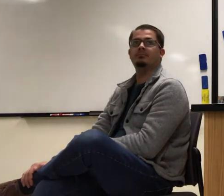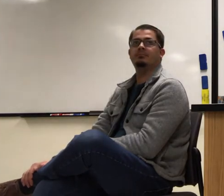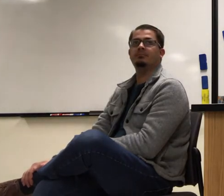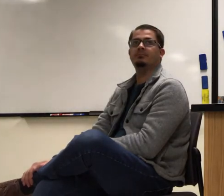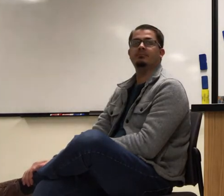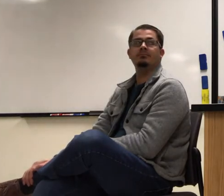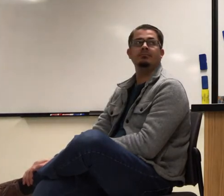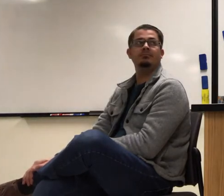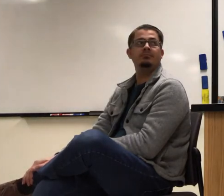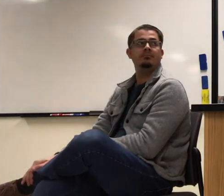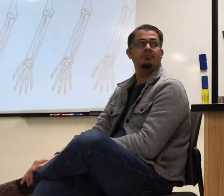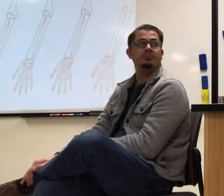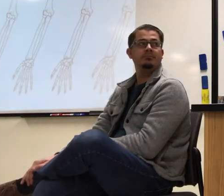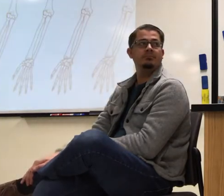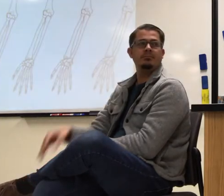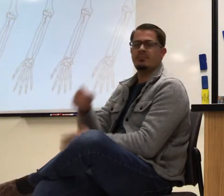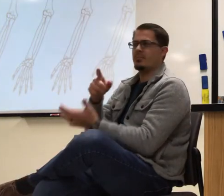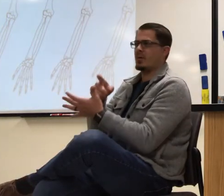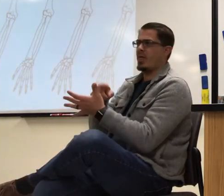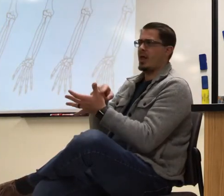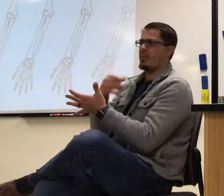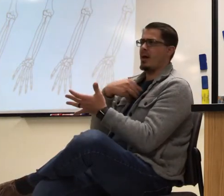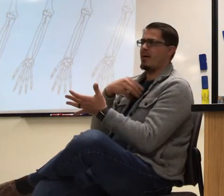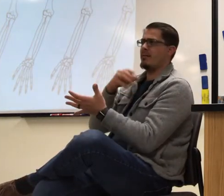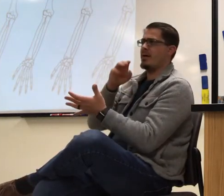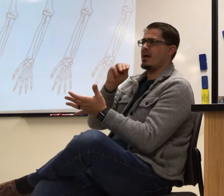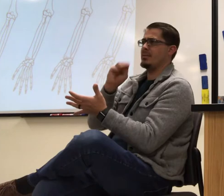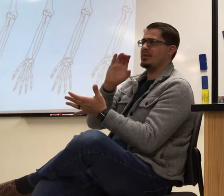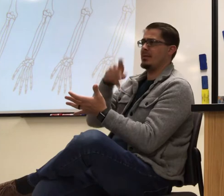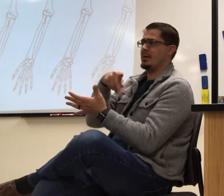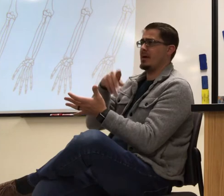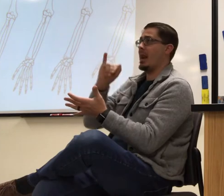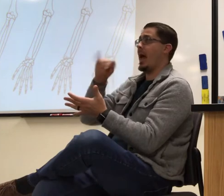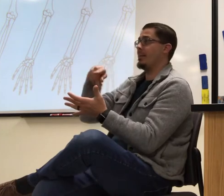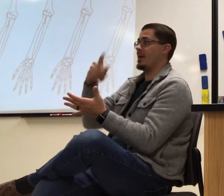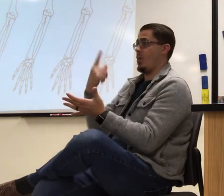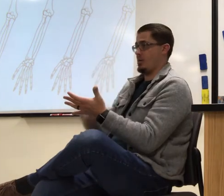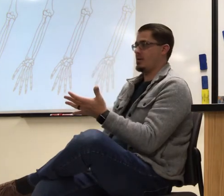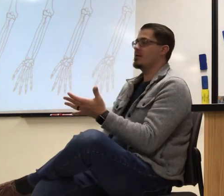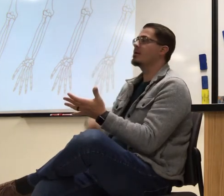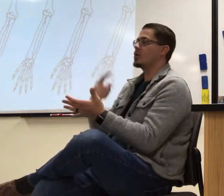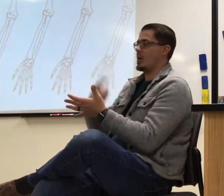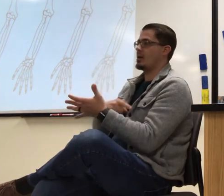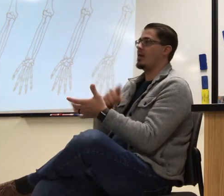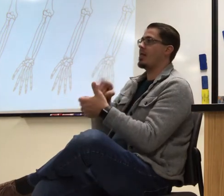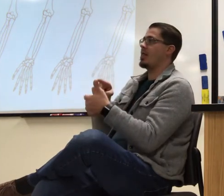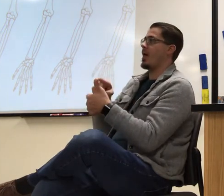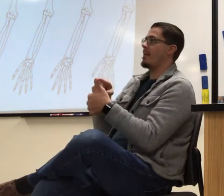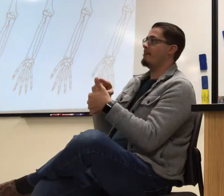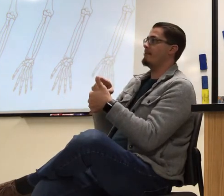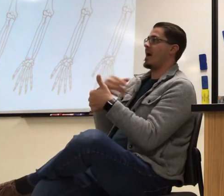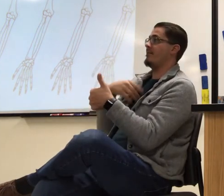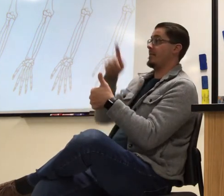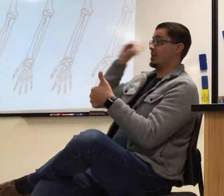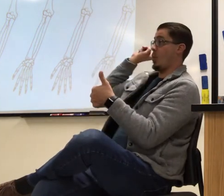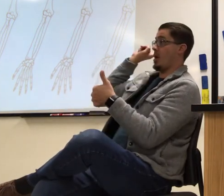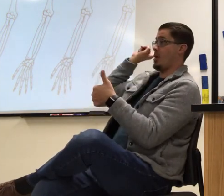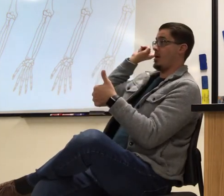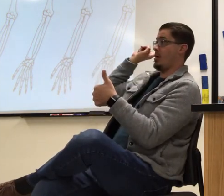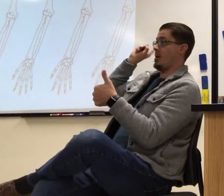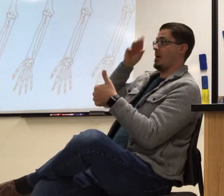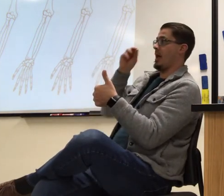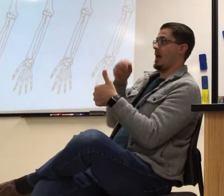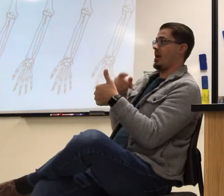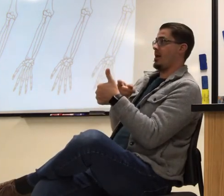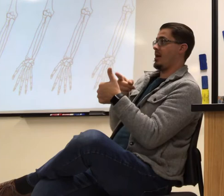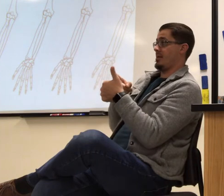So thumb has the MCP and the IP? That is correct. Thumb has this one and one